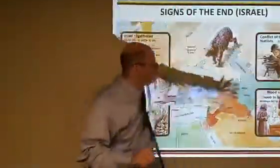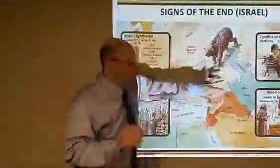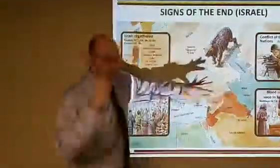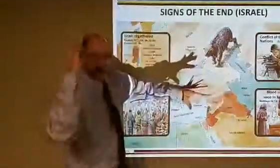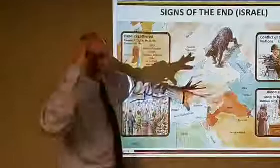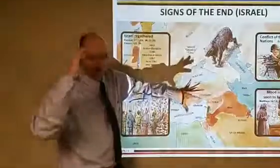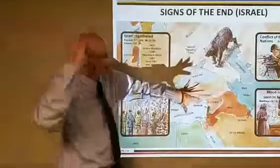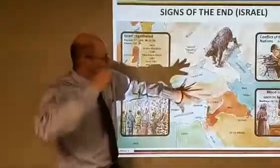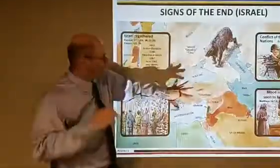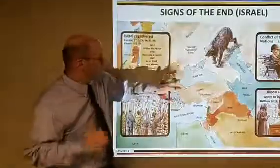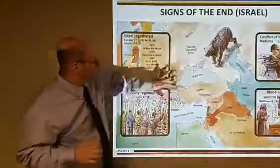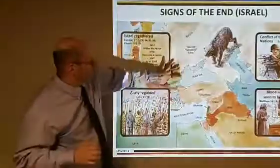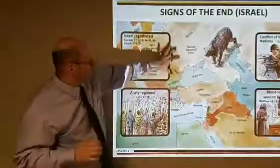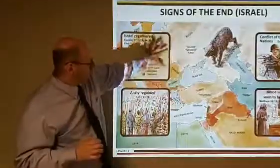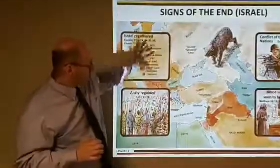over here as far as the continent.